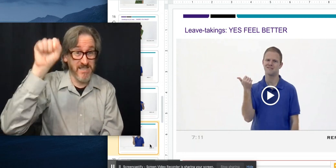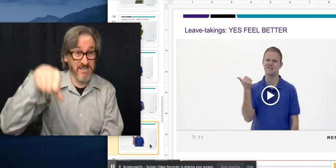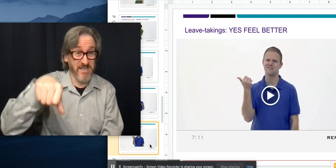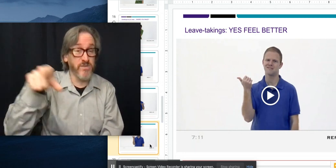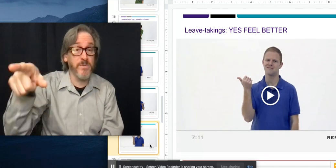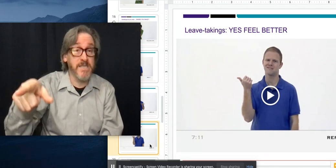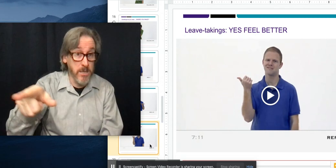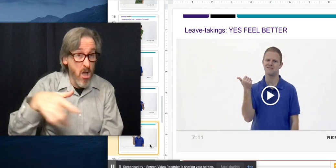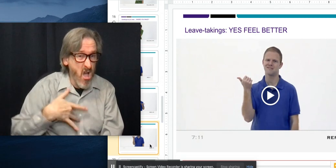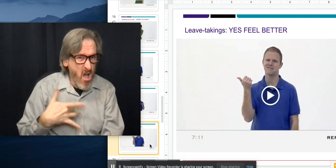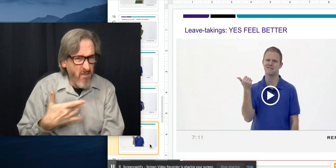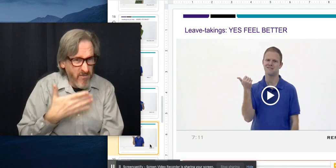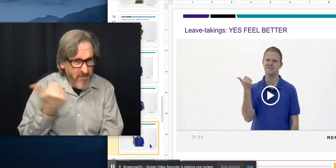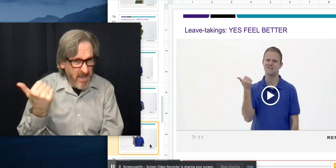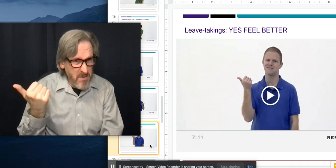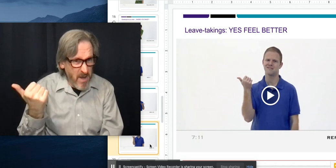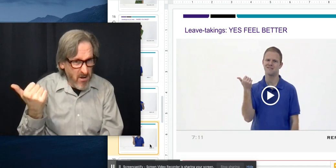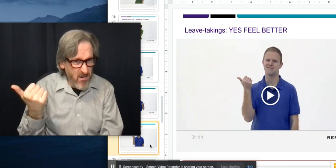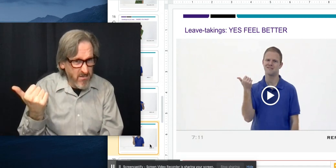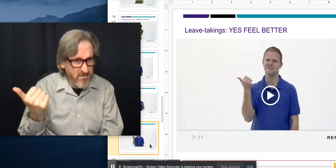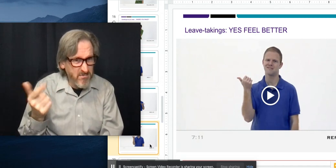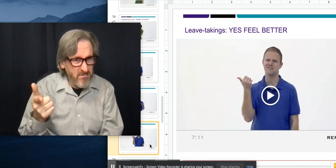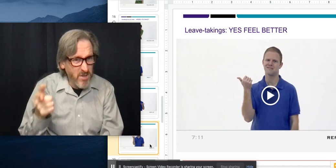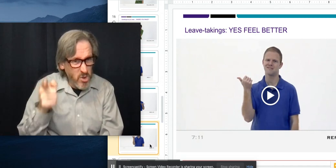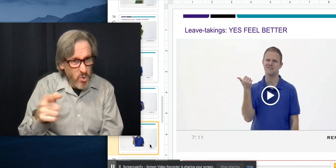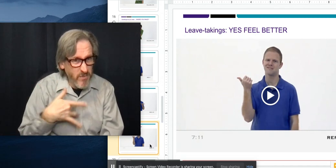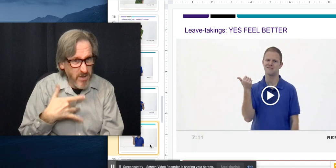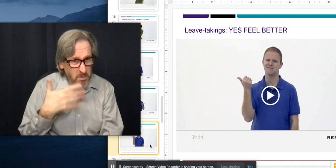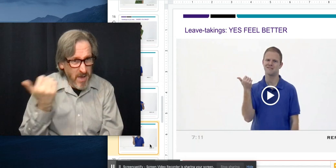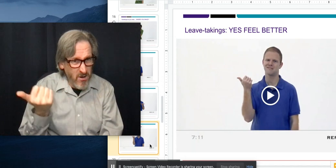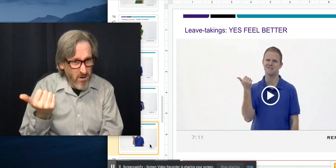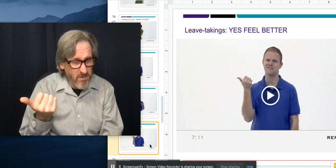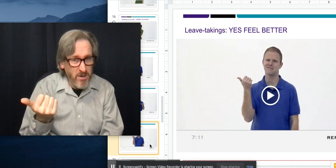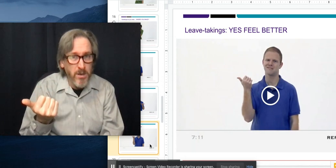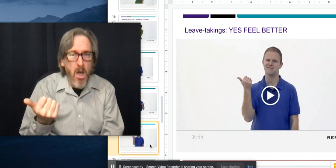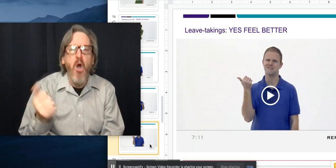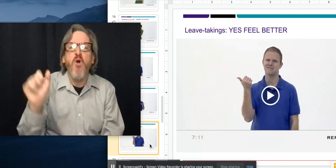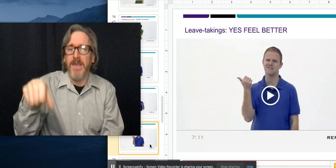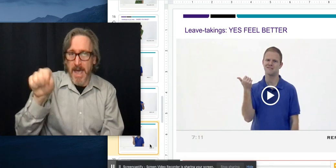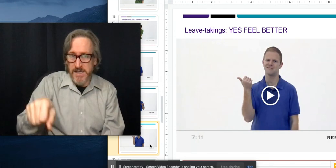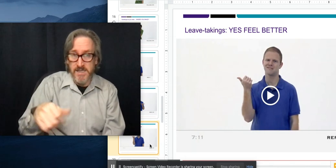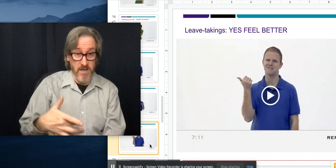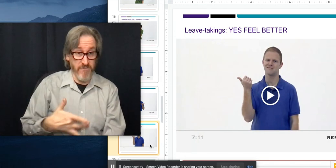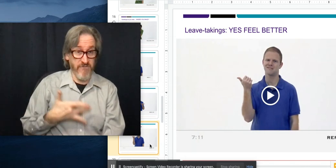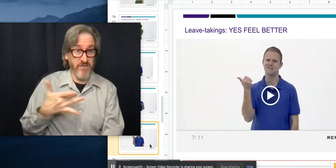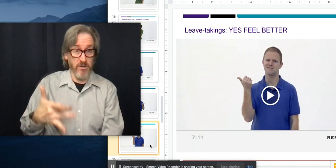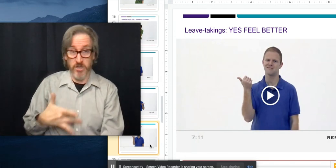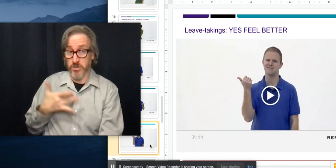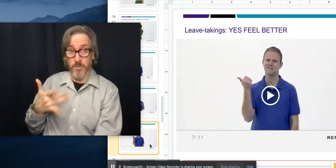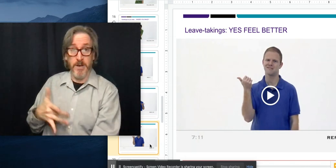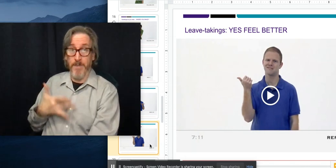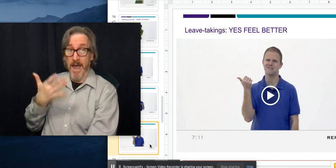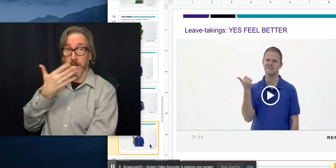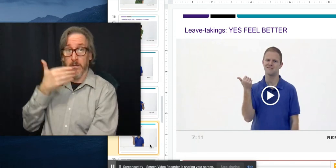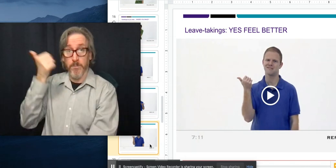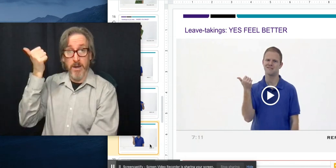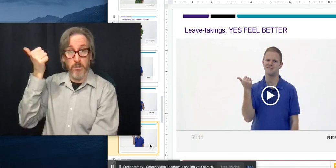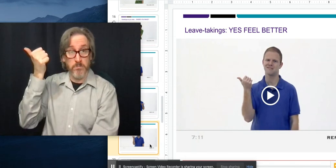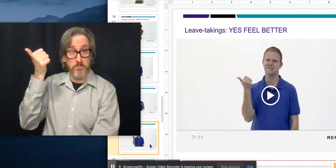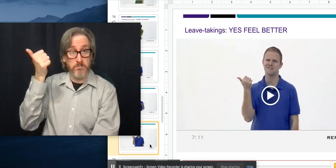Yes. So someone said, feeling better? You feel better? Yes, feel, and just repeat it